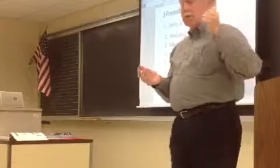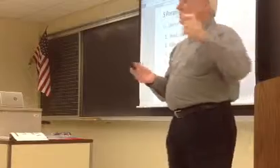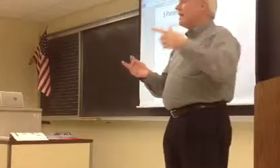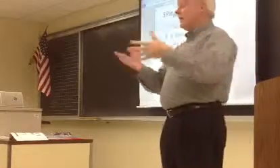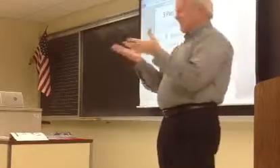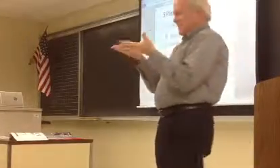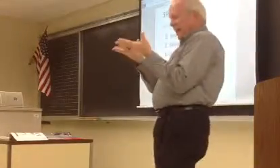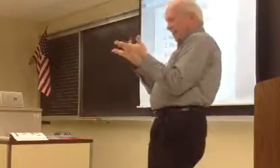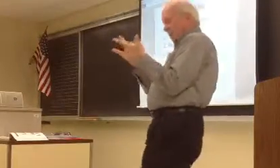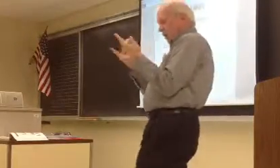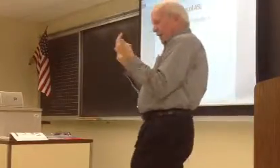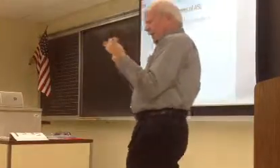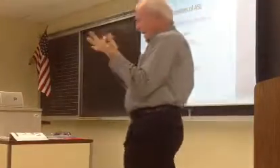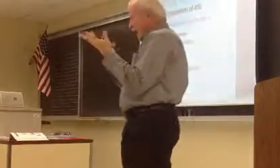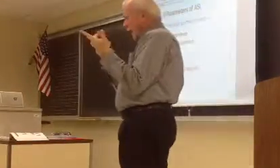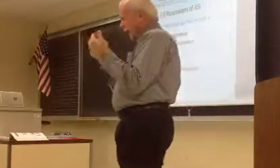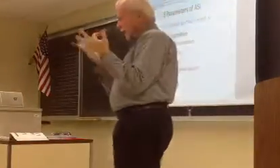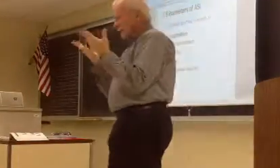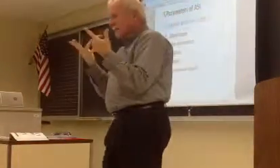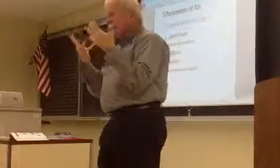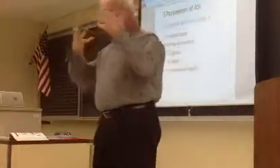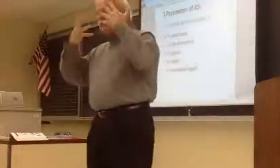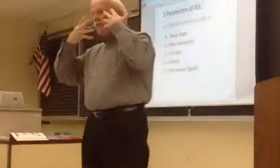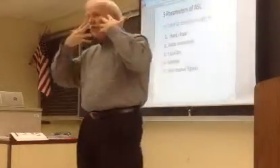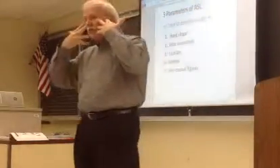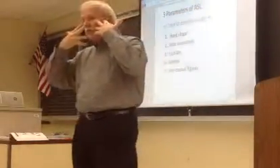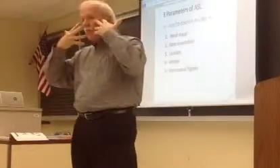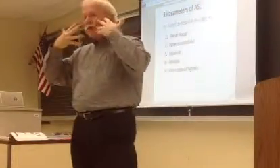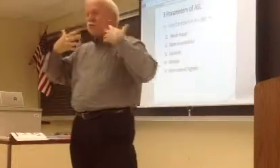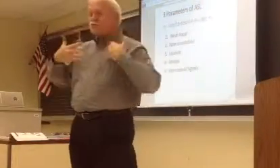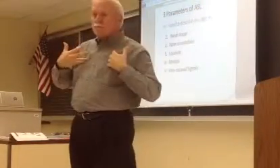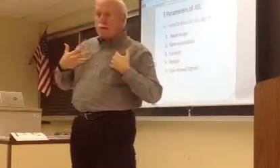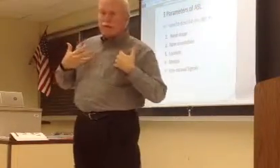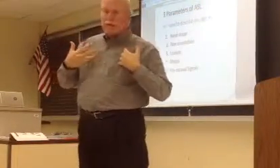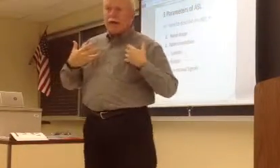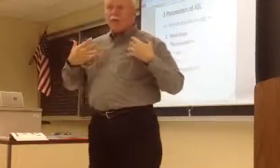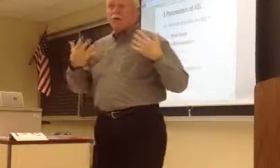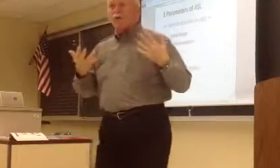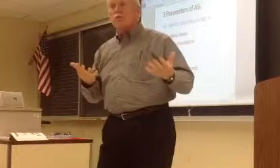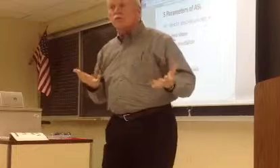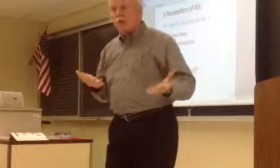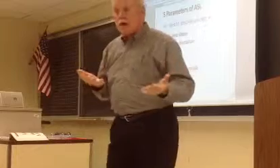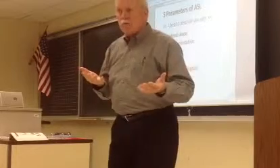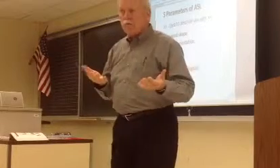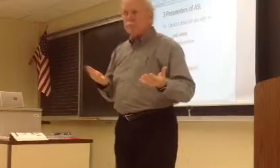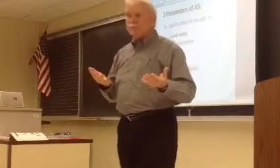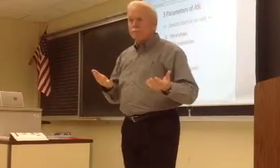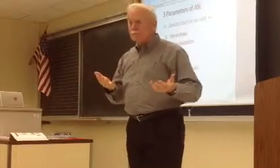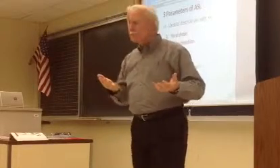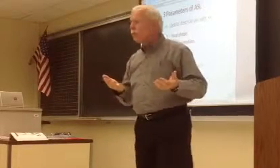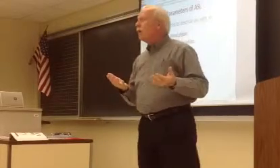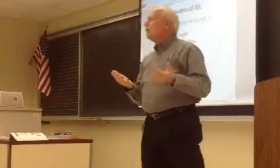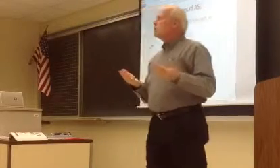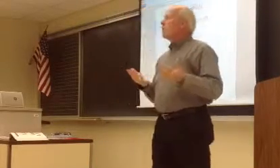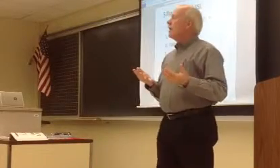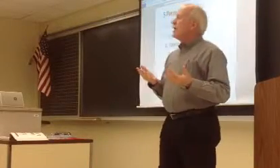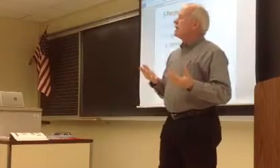It's not the signing on my hands, it's facial expressions or body language that goes Posture. along with it. So, if